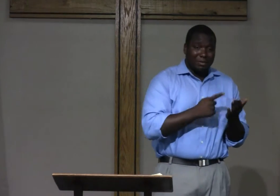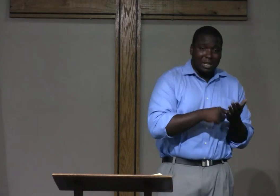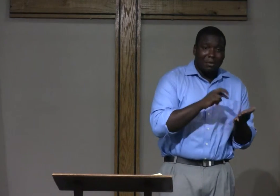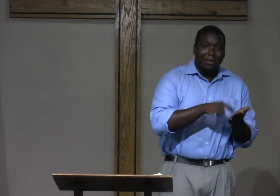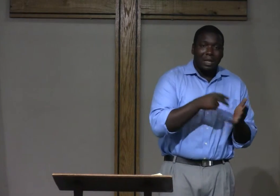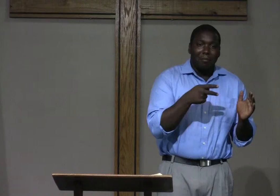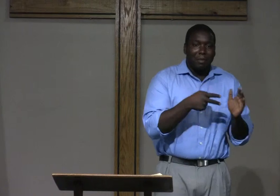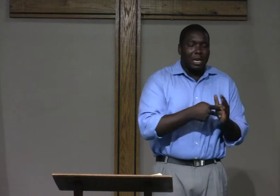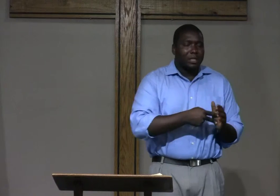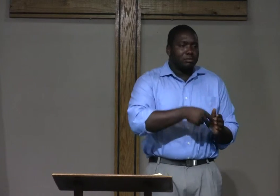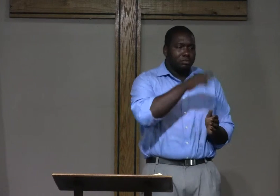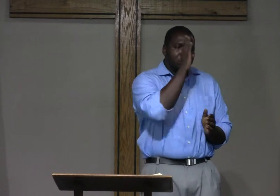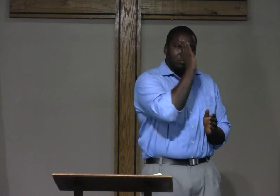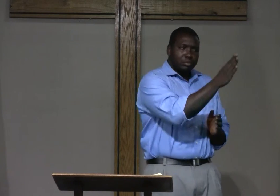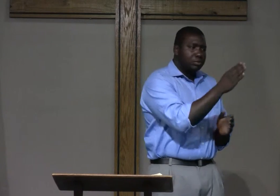us.